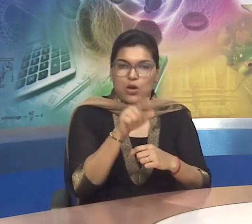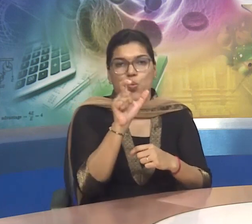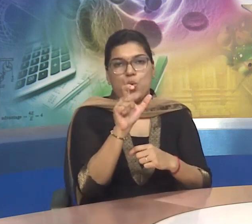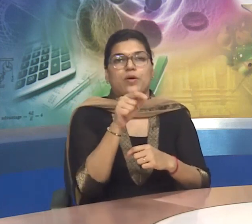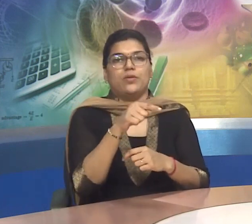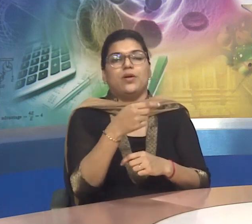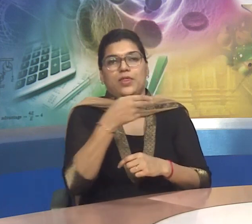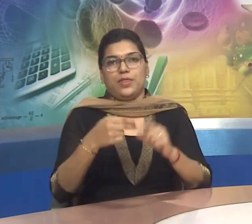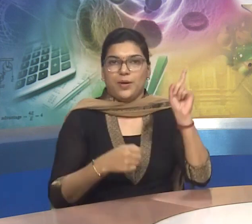children.